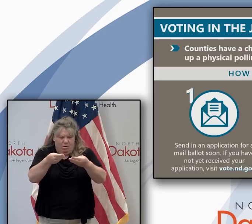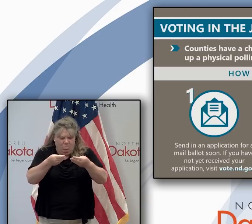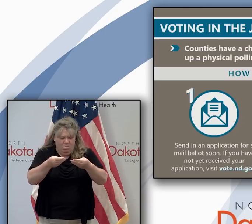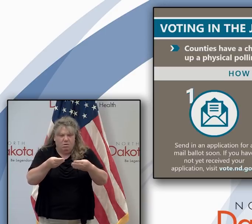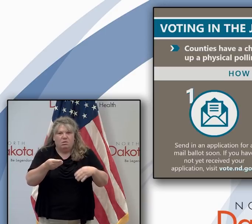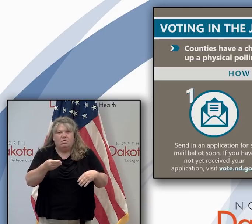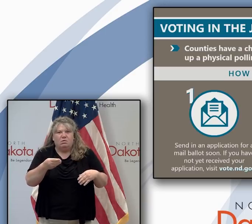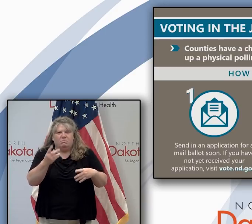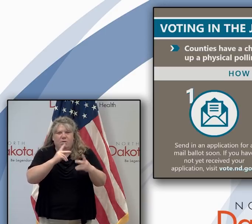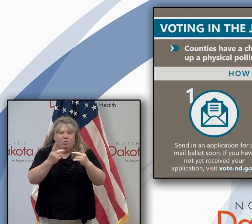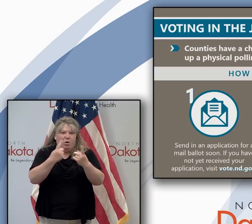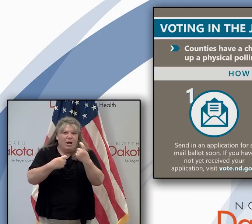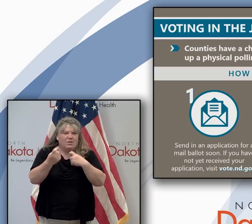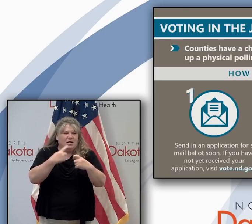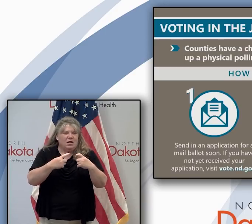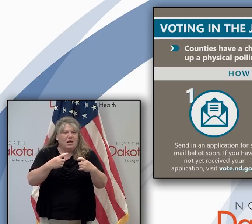quick